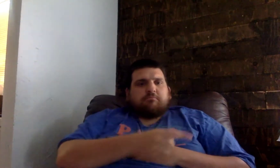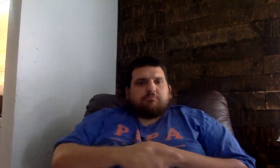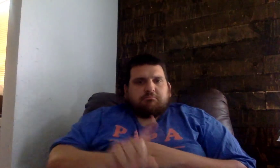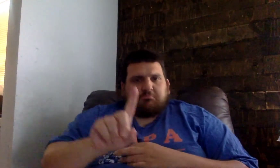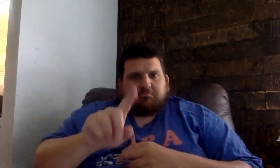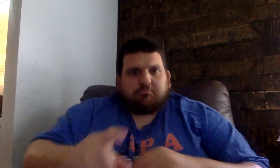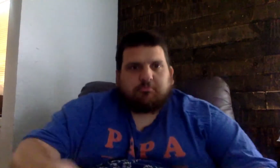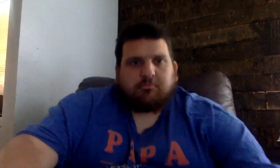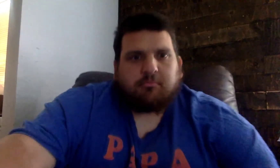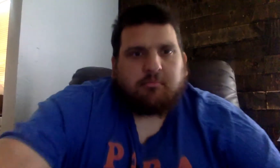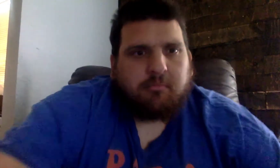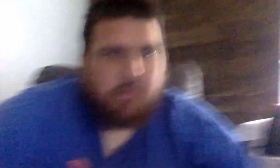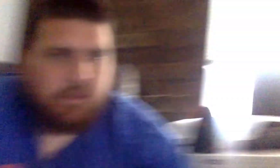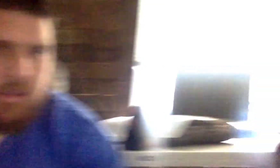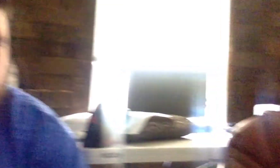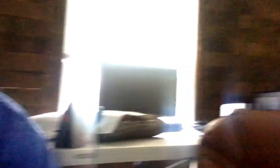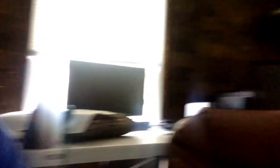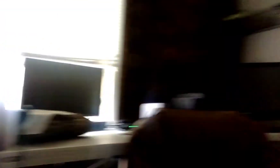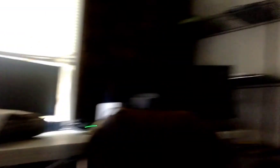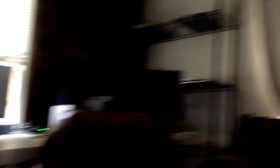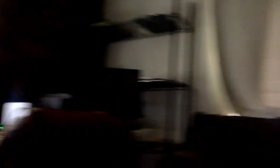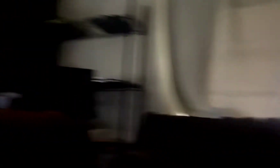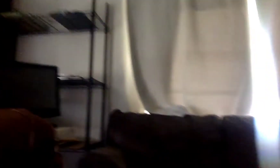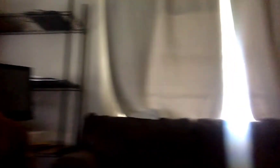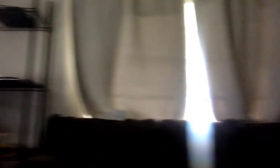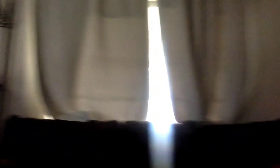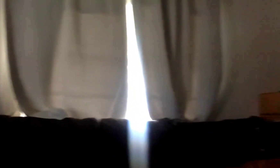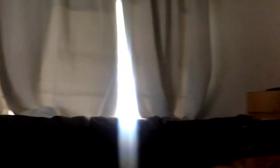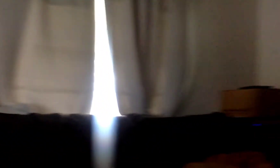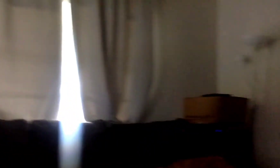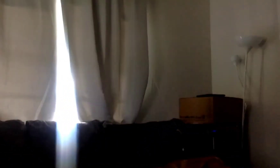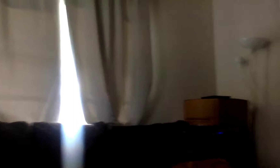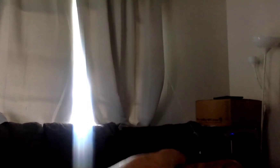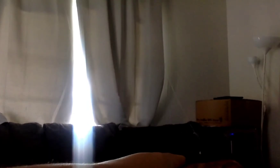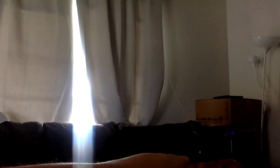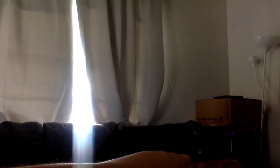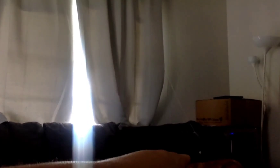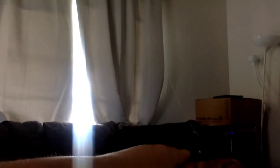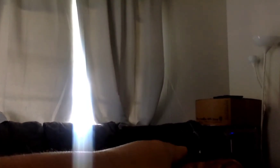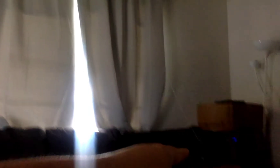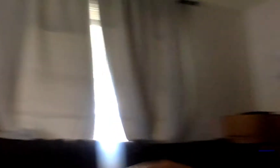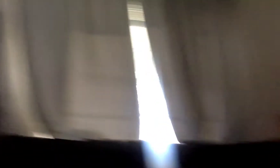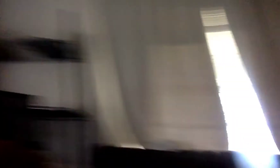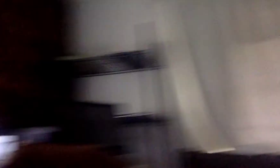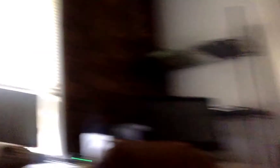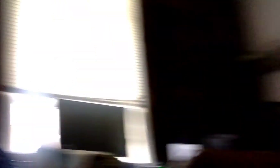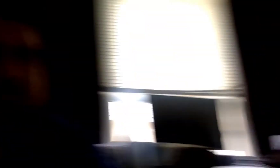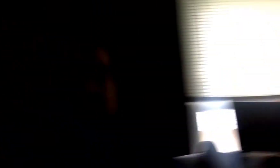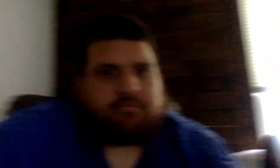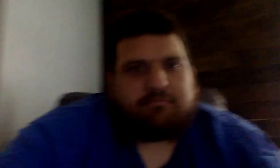dog here. I'll show you. Right over there.